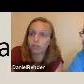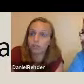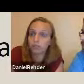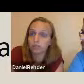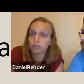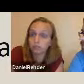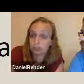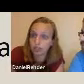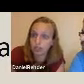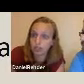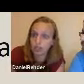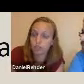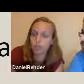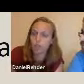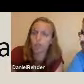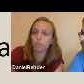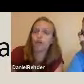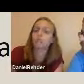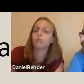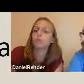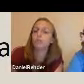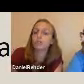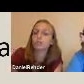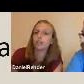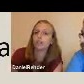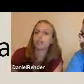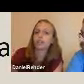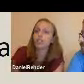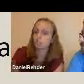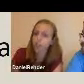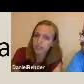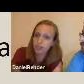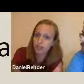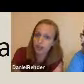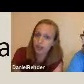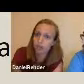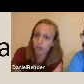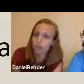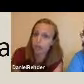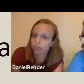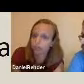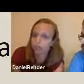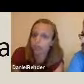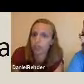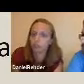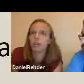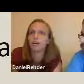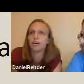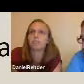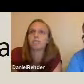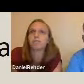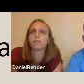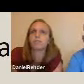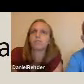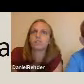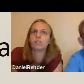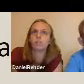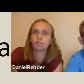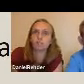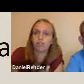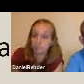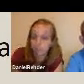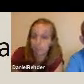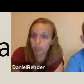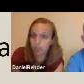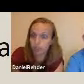were learning a sign language. And so part of what we were learning is learning the process of how to learn a new sign language. And so